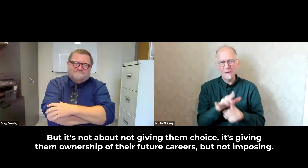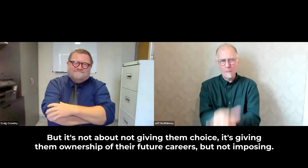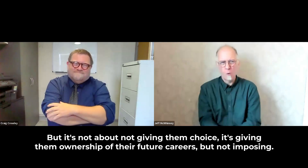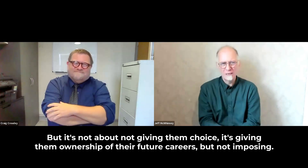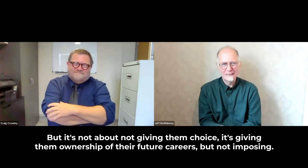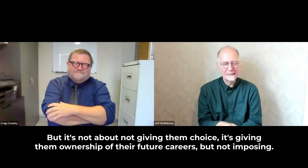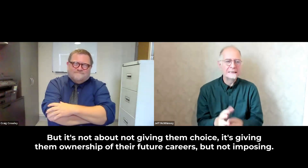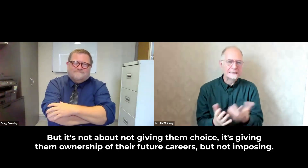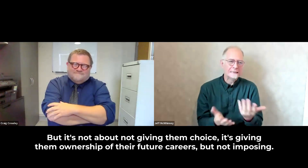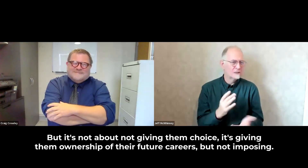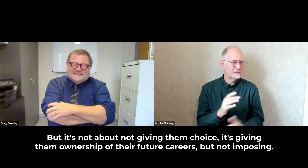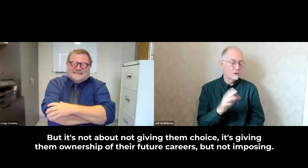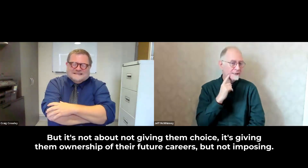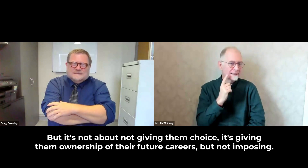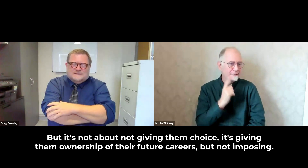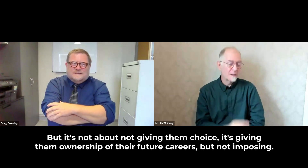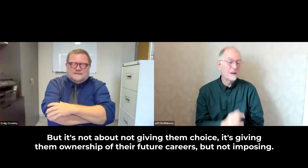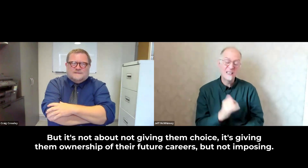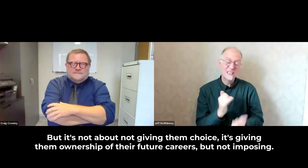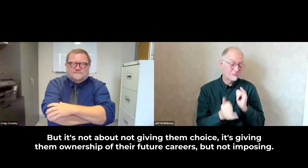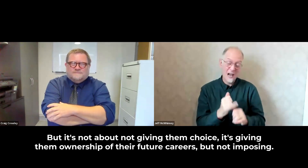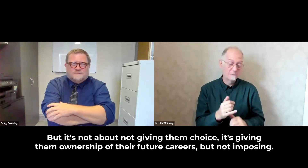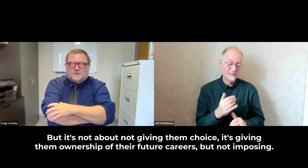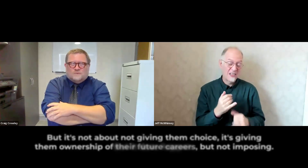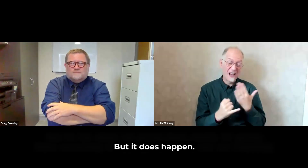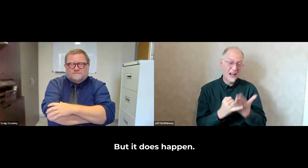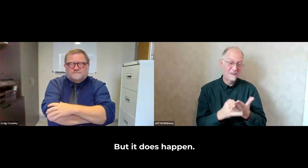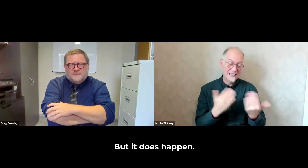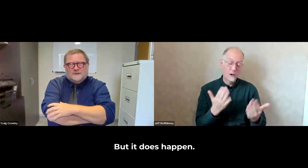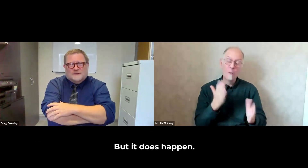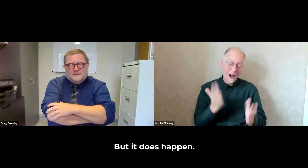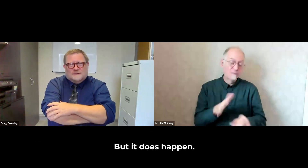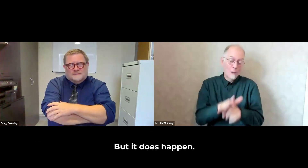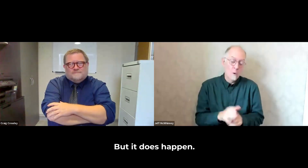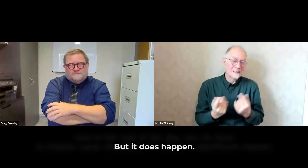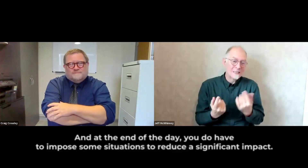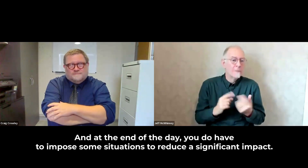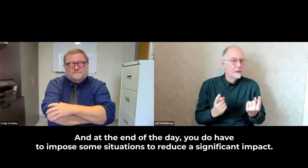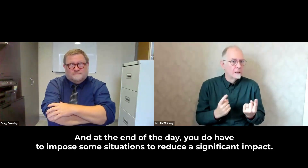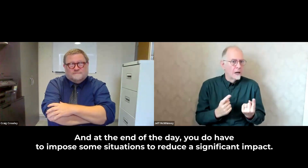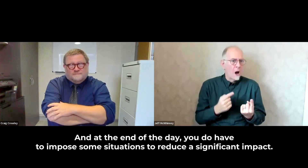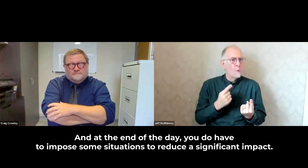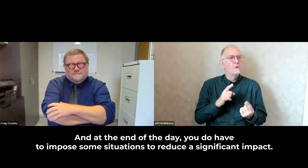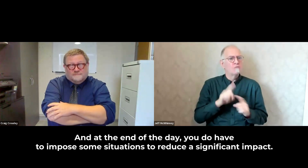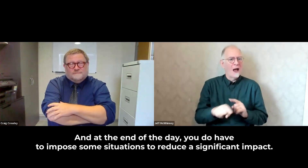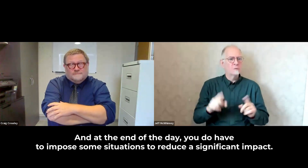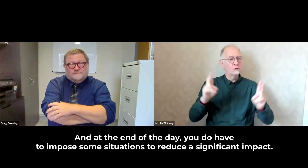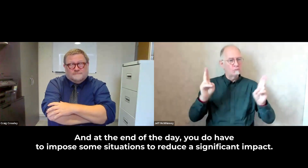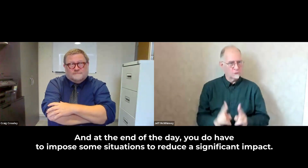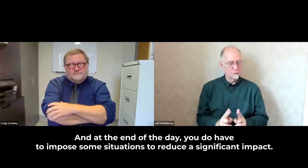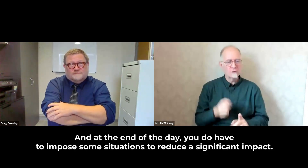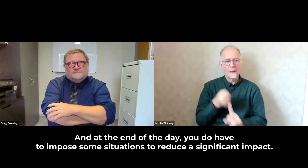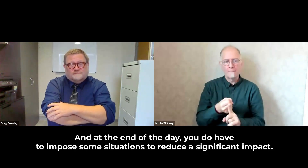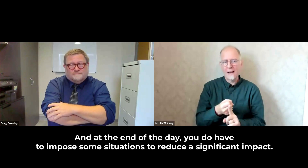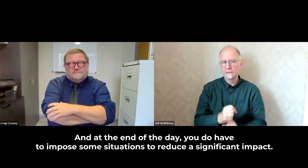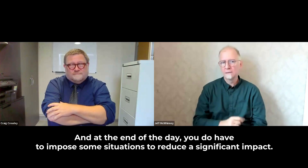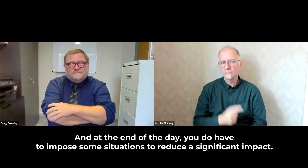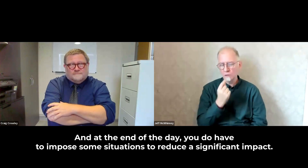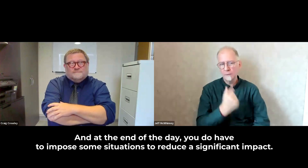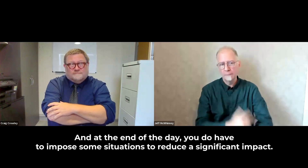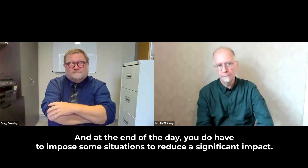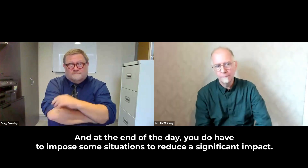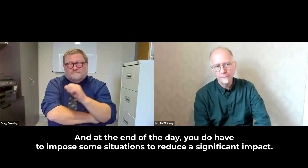their future careers, but not impose, but it does happen. And at the end of the day, you do have to impose